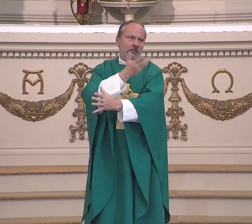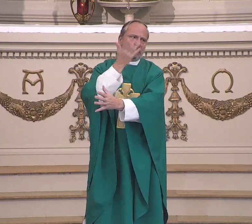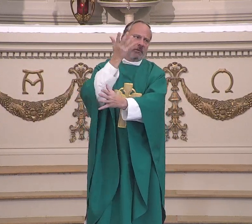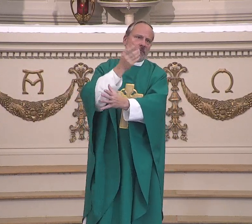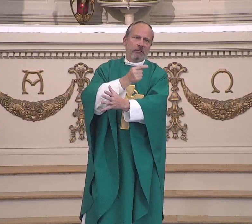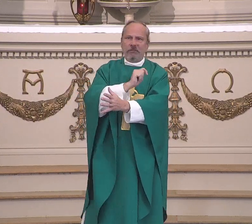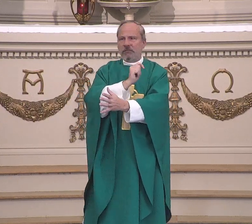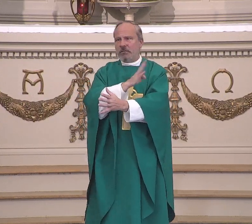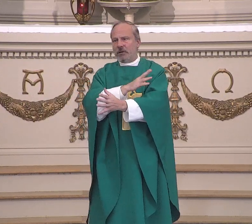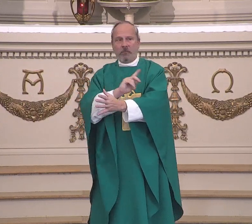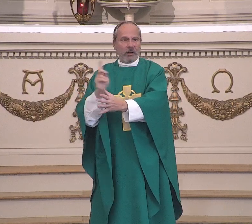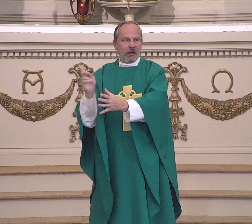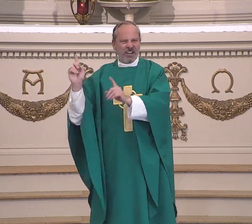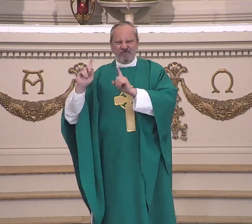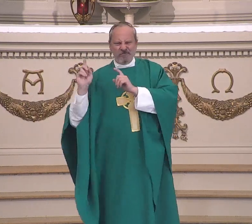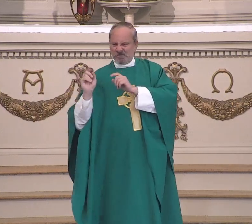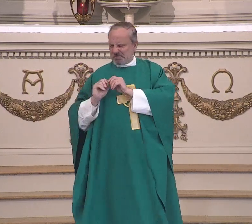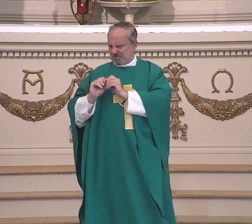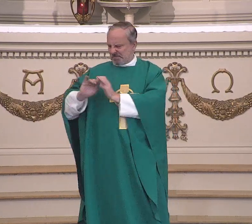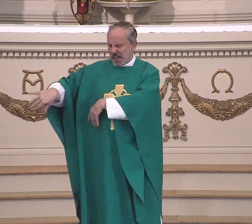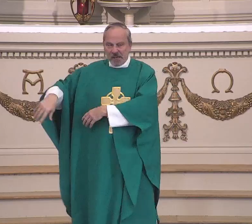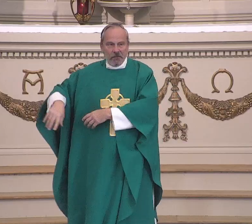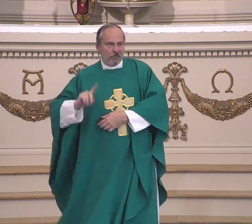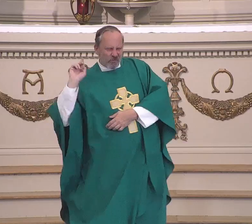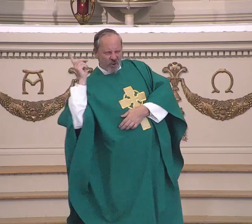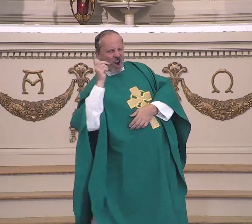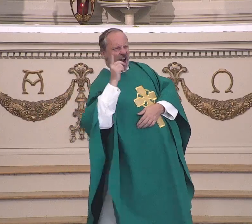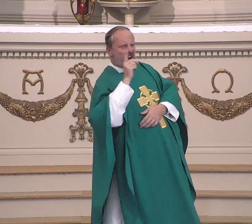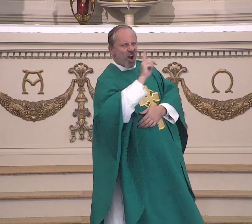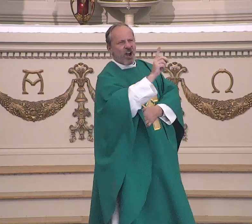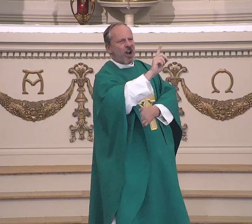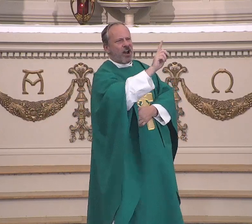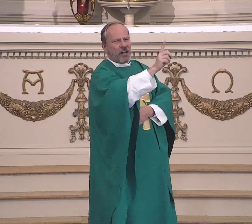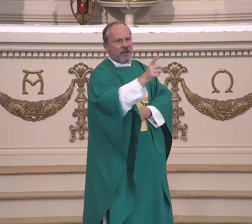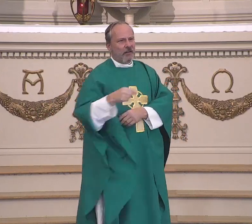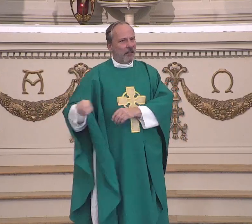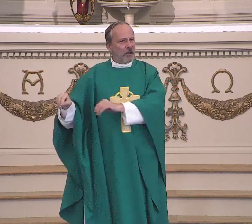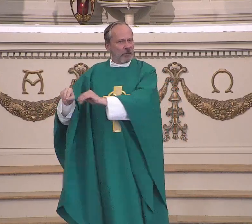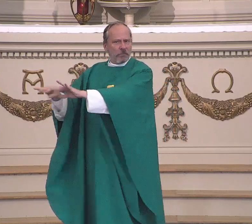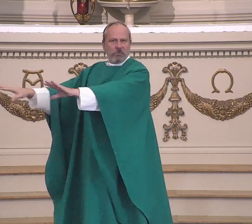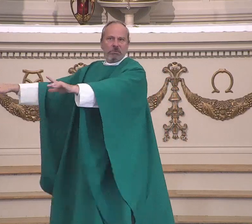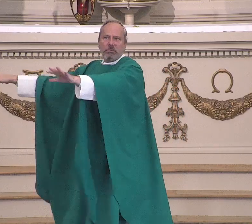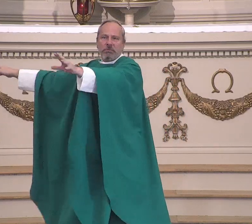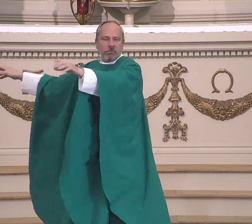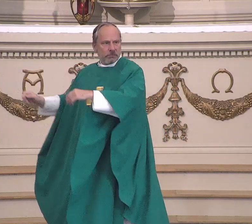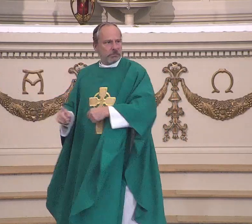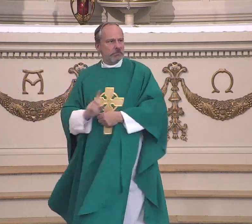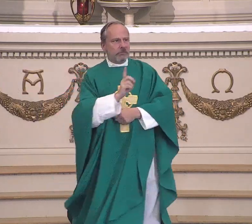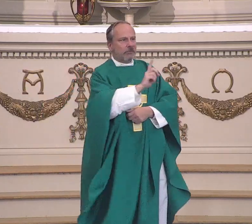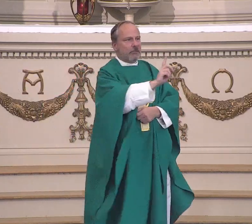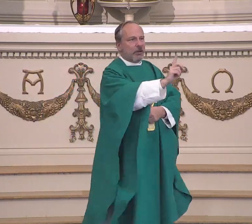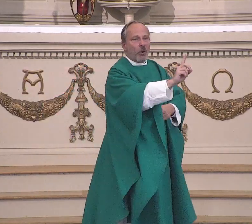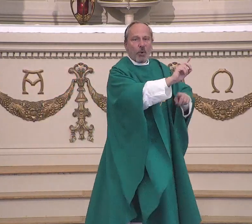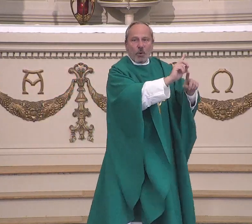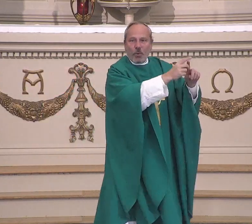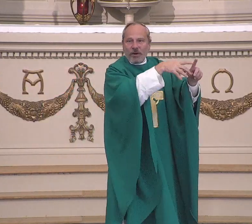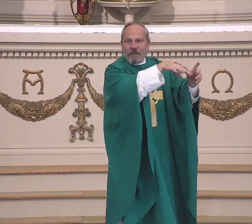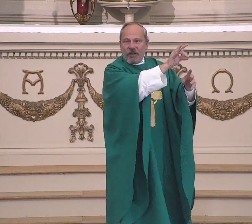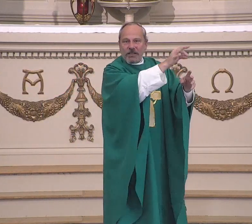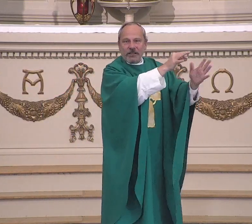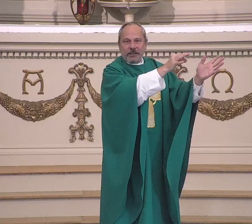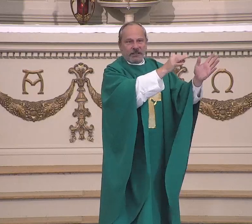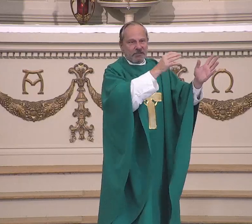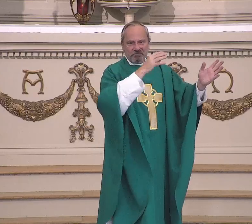99 is a good amount to have in a flock, and if one sheep goes away and is lost, then so be it. Why would you leave the 99